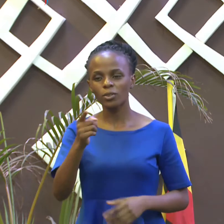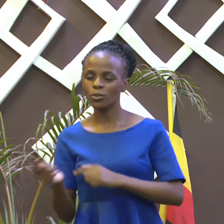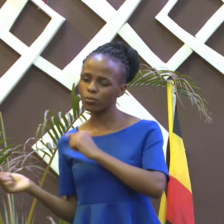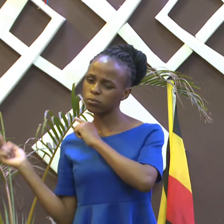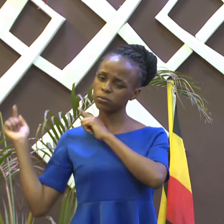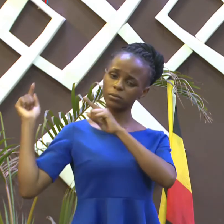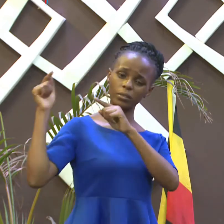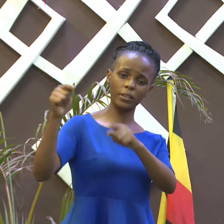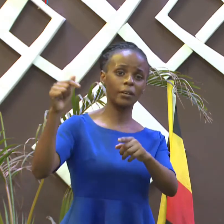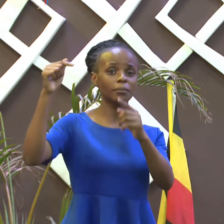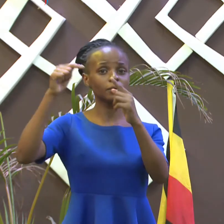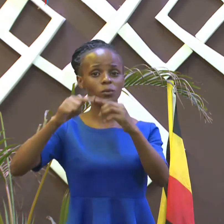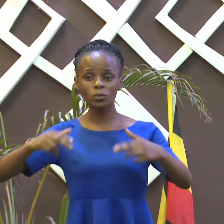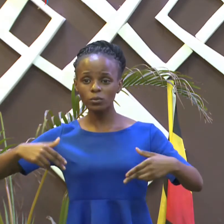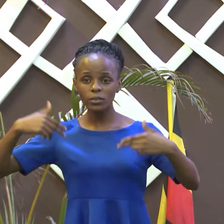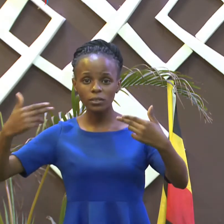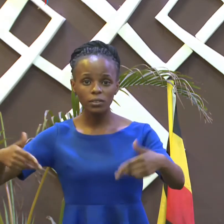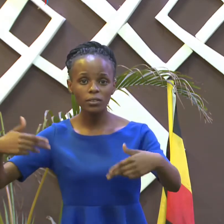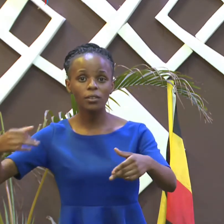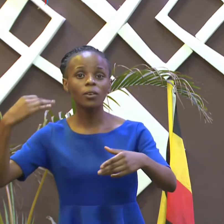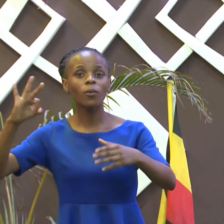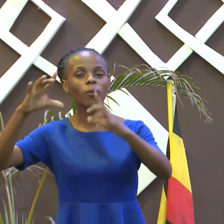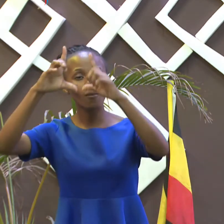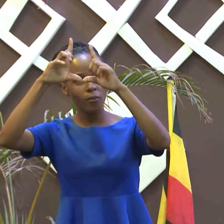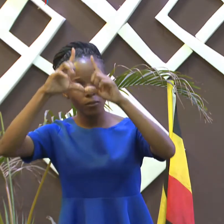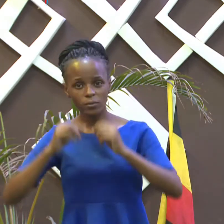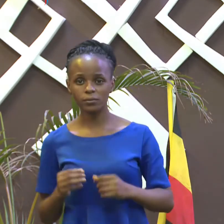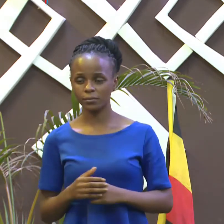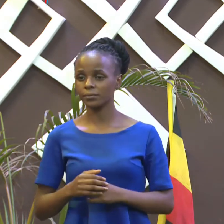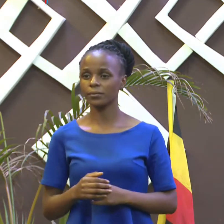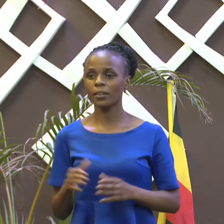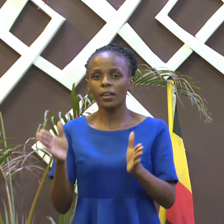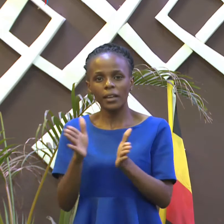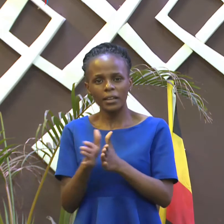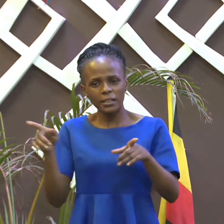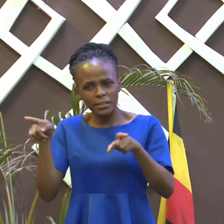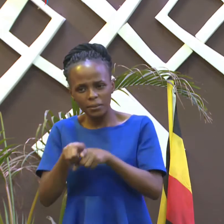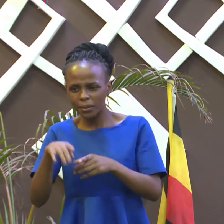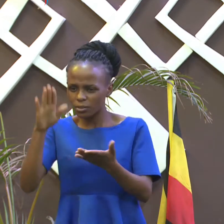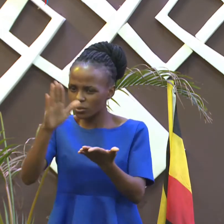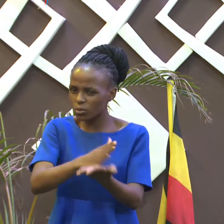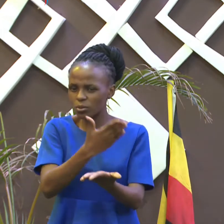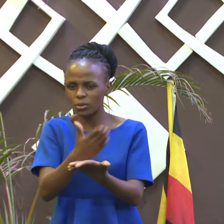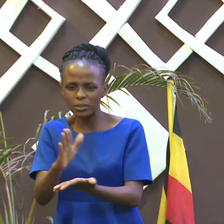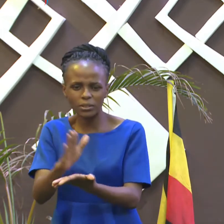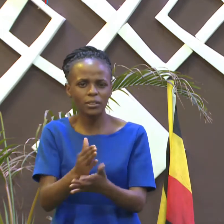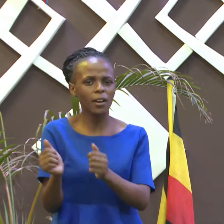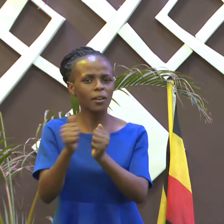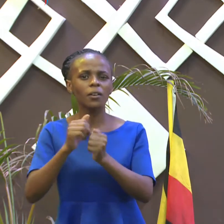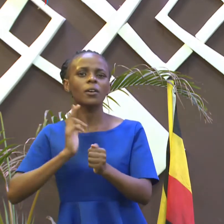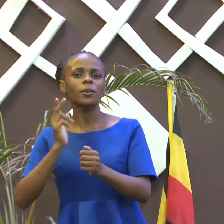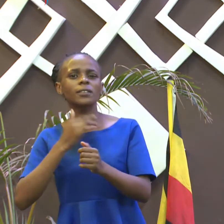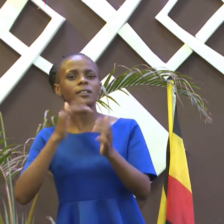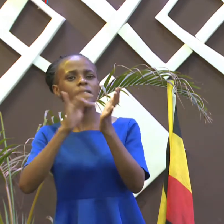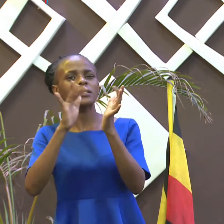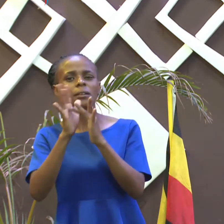to the generation of the word, muzze mu mulembo gwe kigambo. And as you share with us the scriptures, eranga